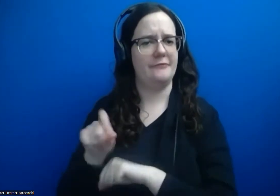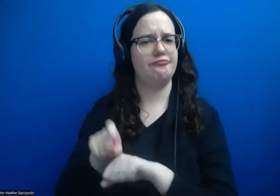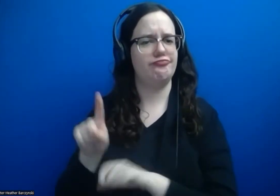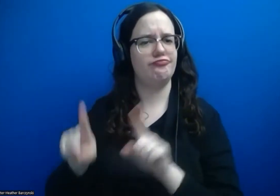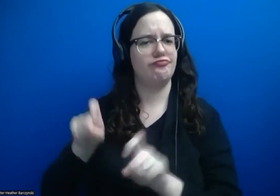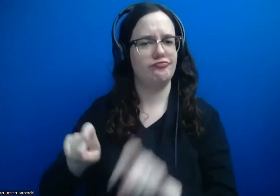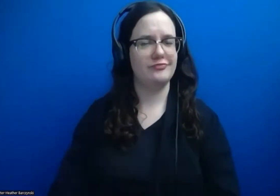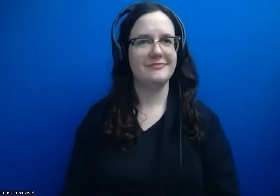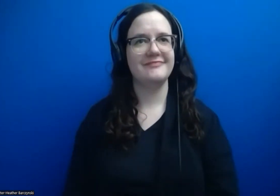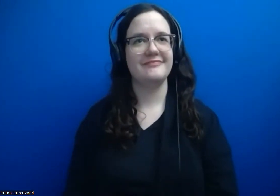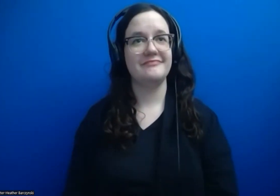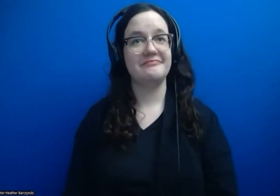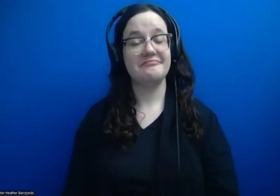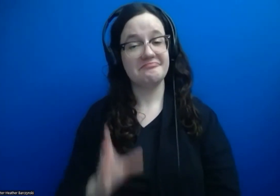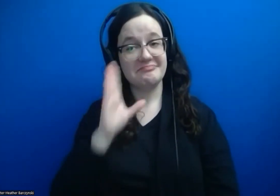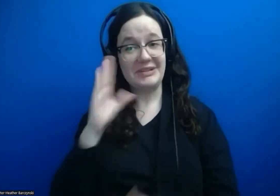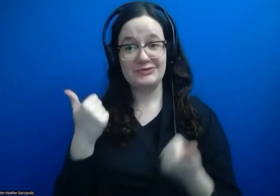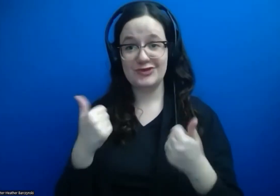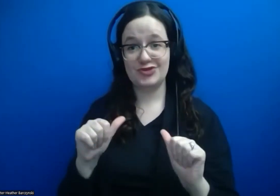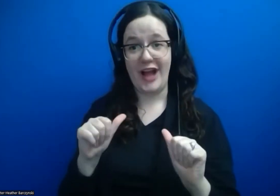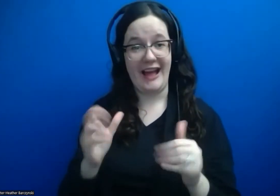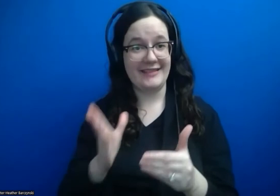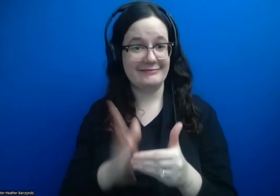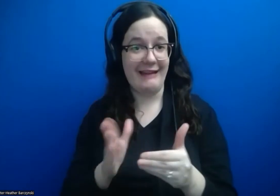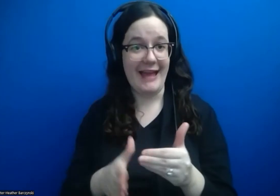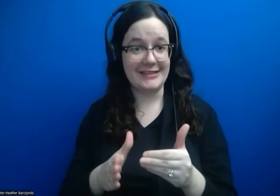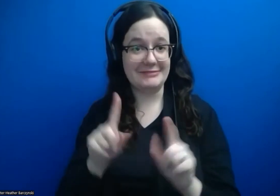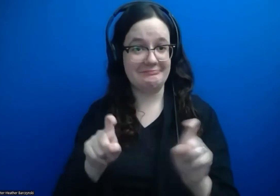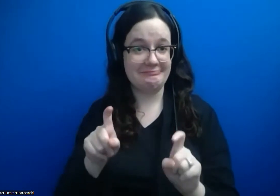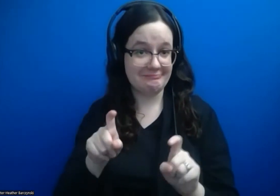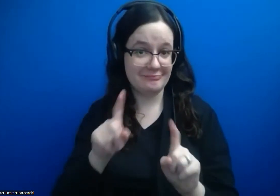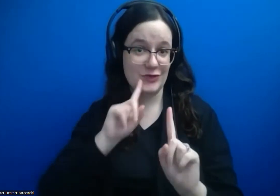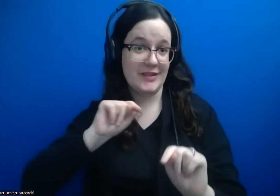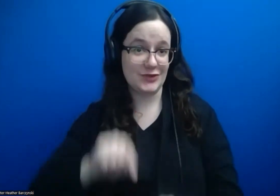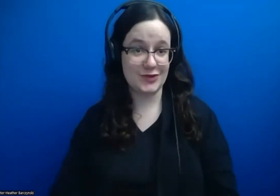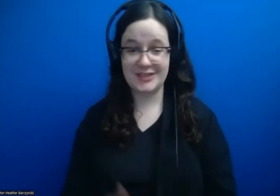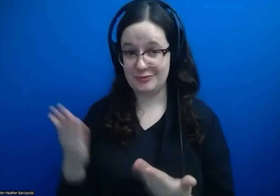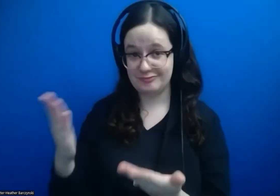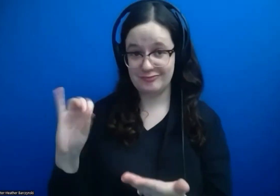and then we'll try to get those questions answered at the end. So take it away, Jonathan.